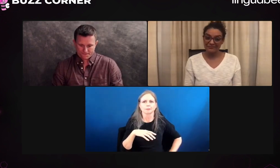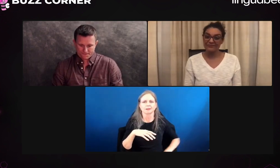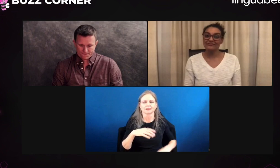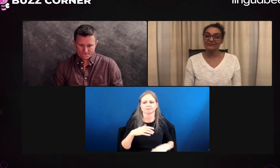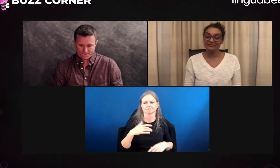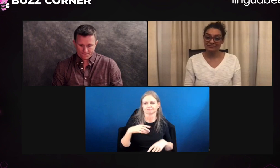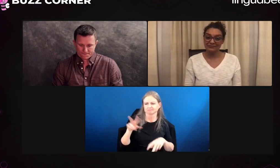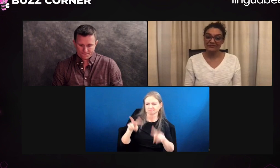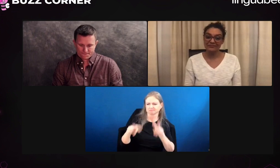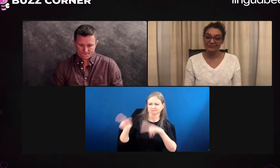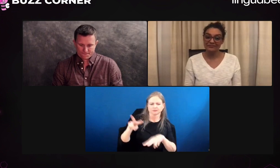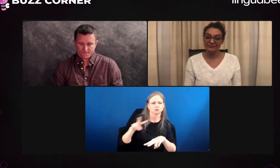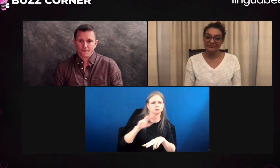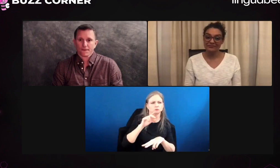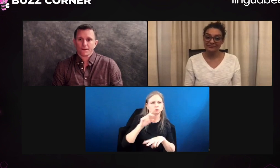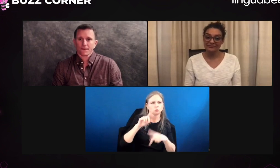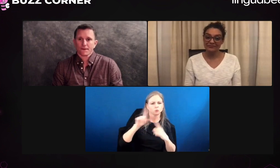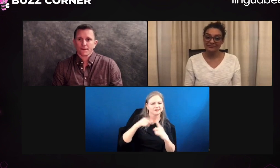are concerned.